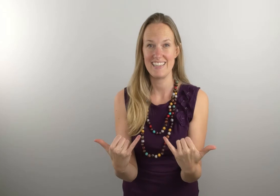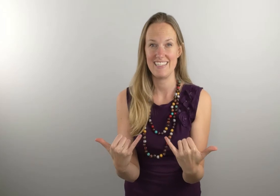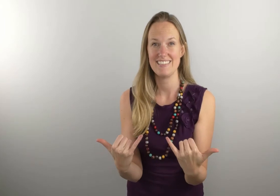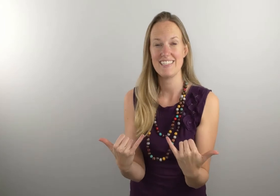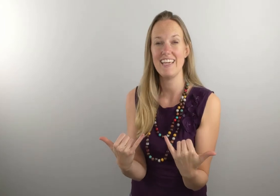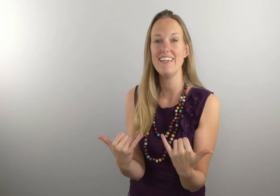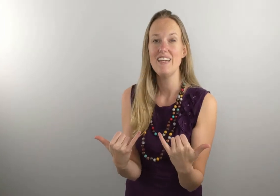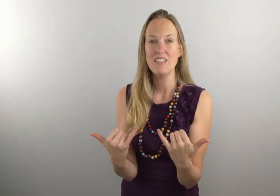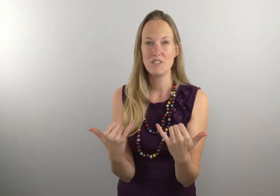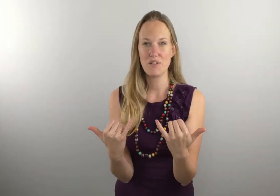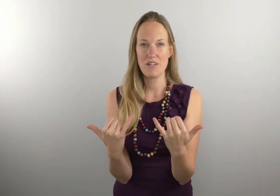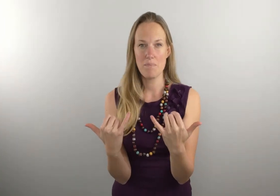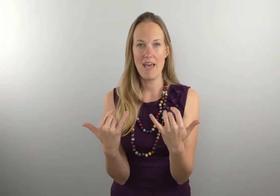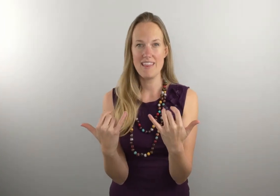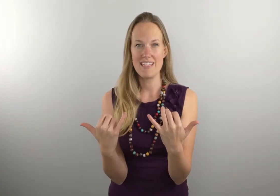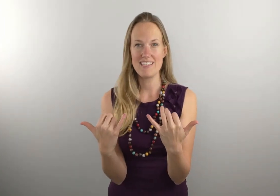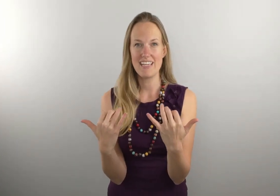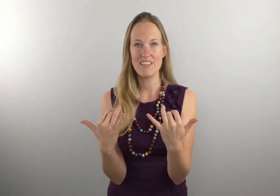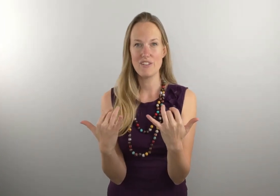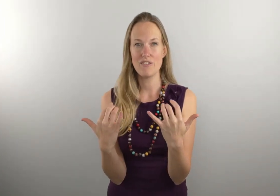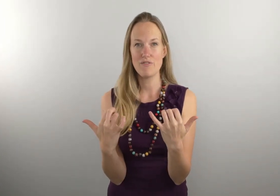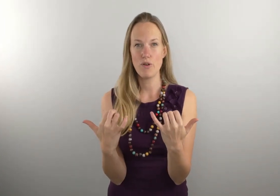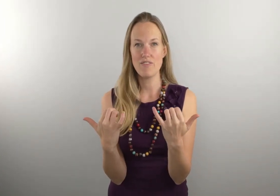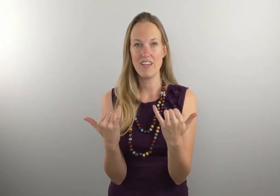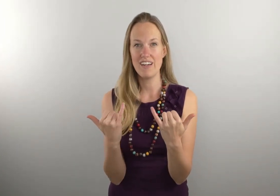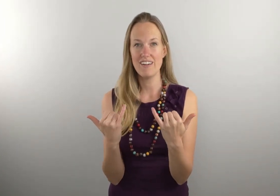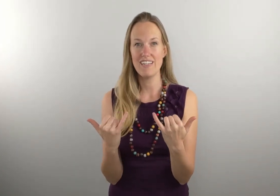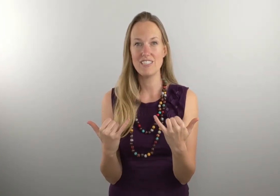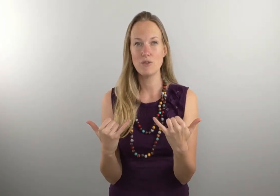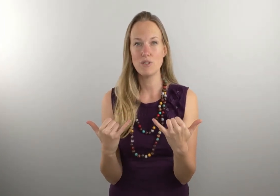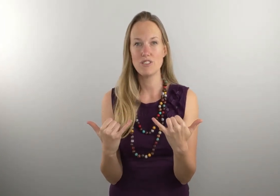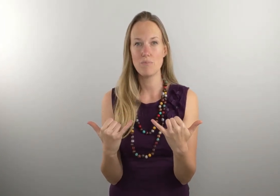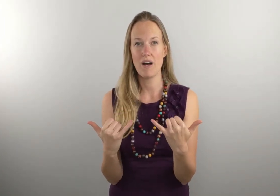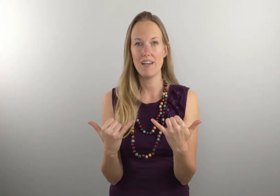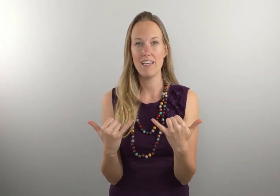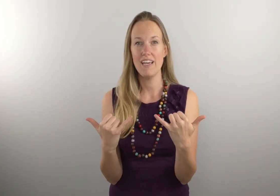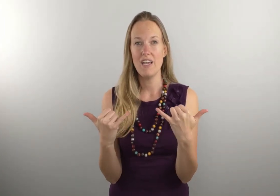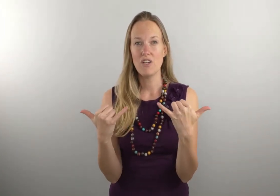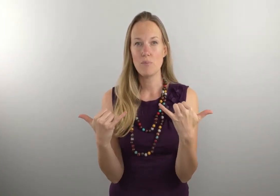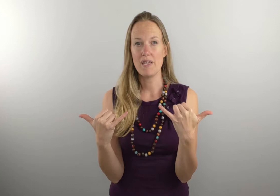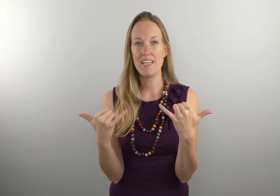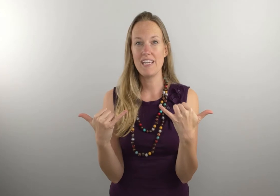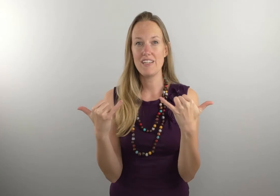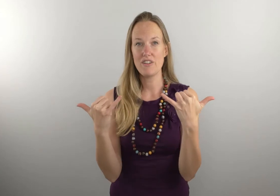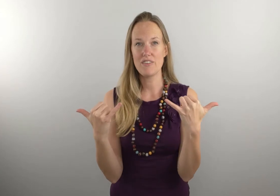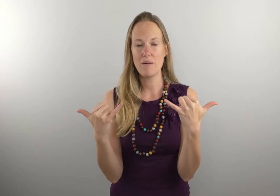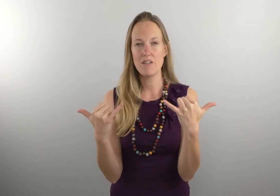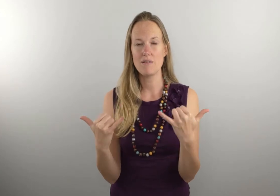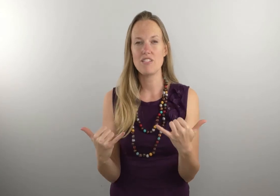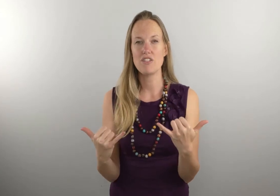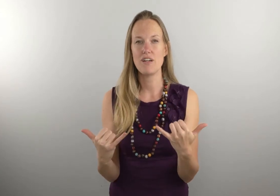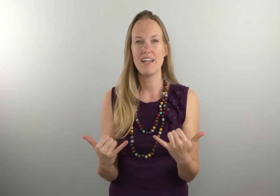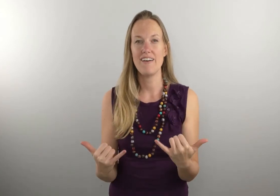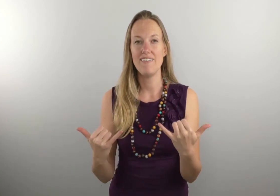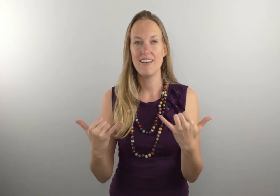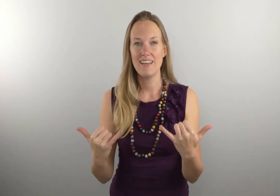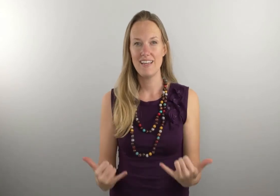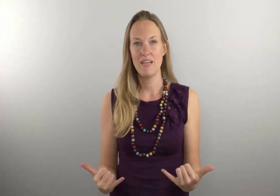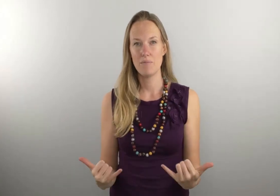this, okay? So you're gonna bend that second, third, and fourth finger in towards your body. Your pinky and your thumb are gonna be straight out, and bring